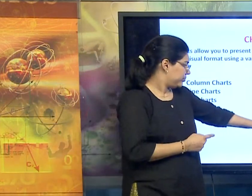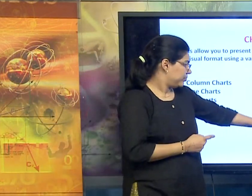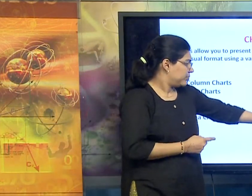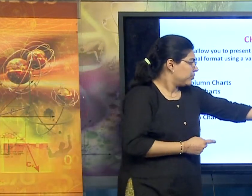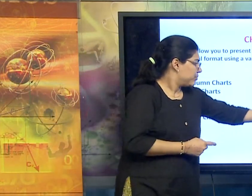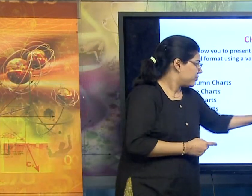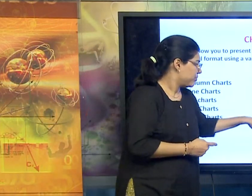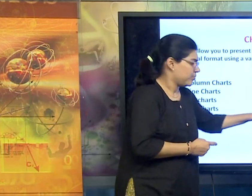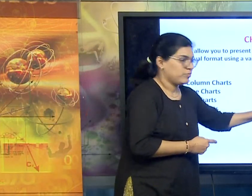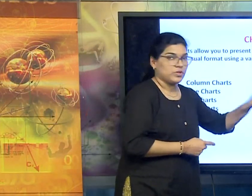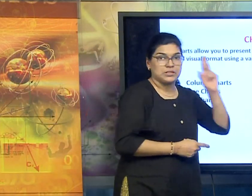of different kinds.